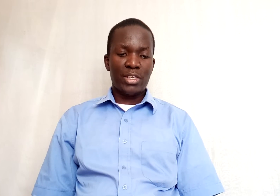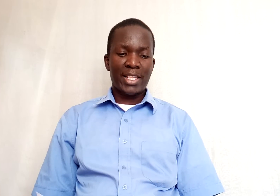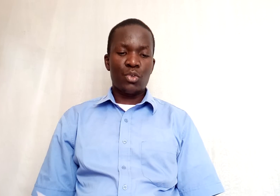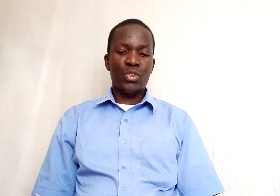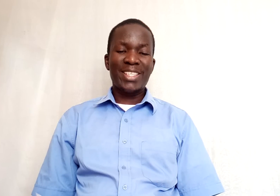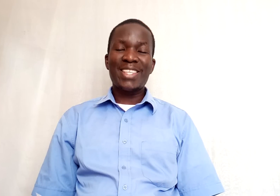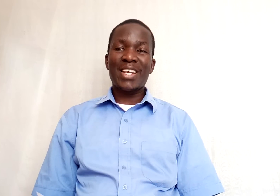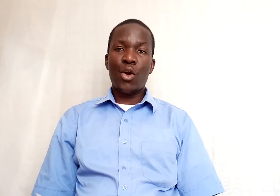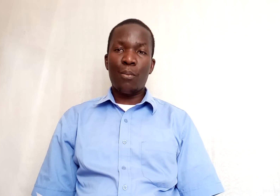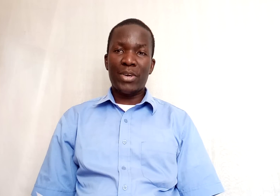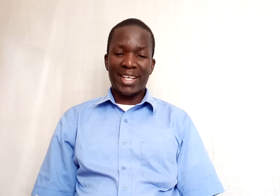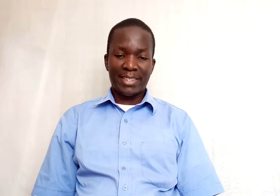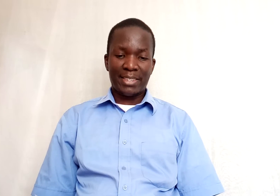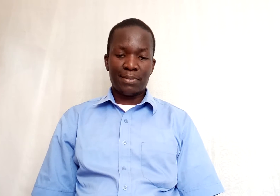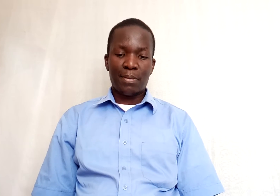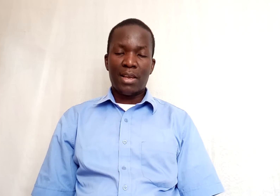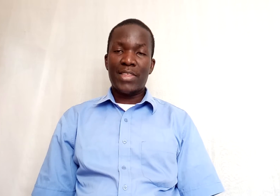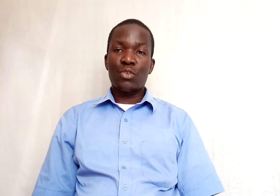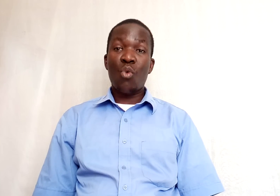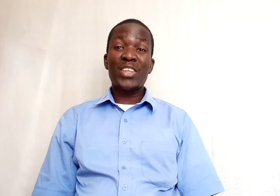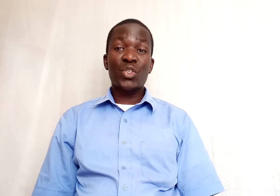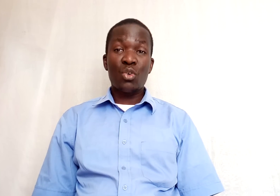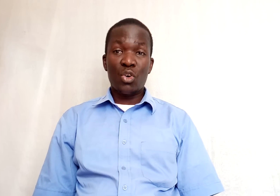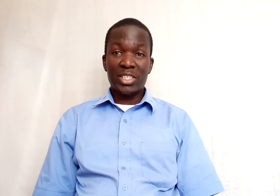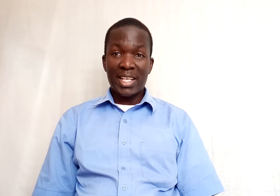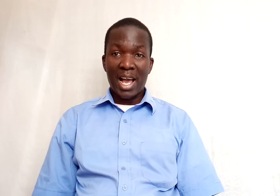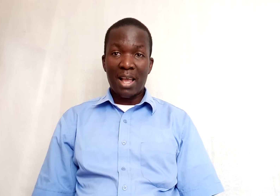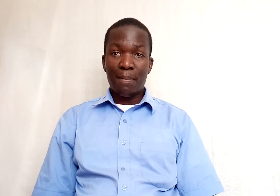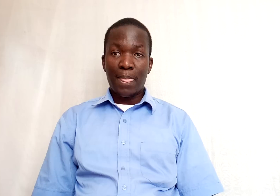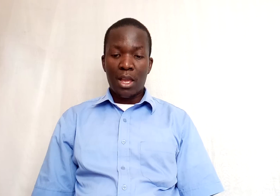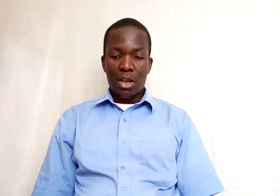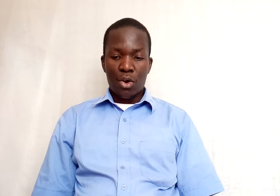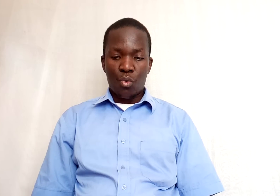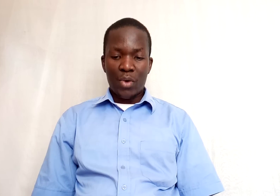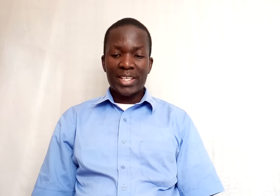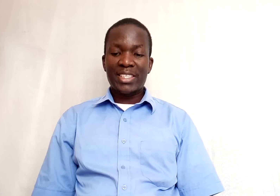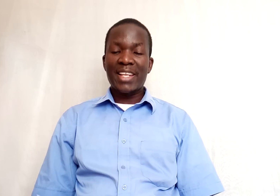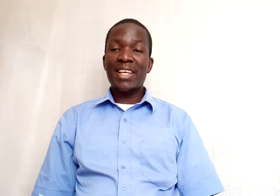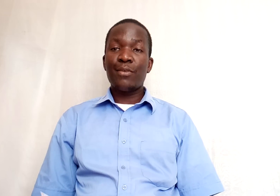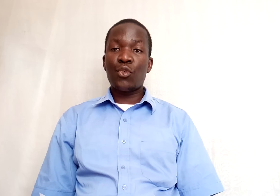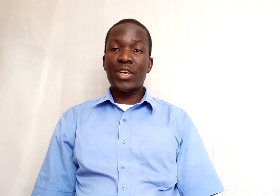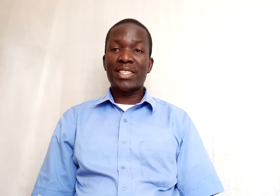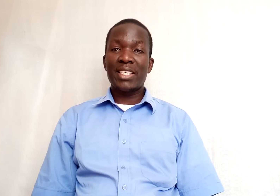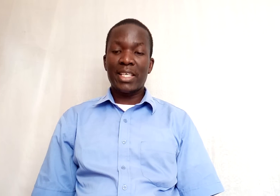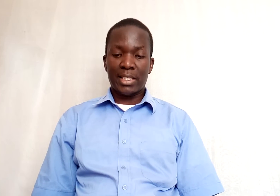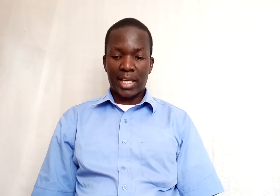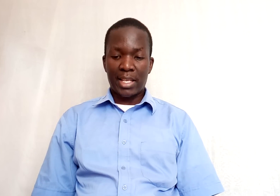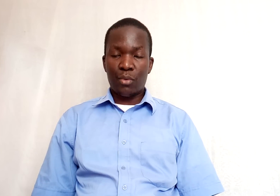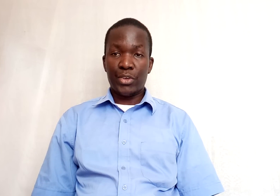that you list 3 components that one should consider when studying fluency in sign language.